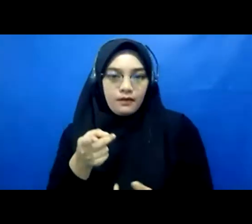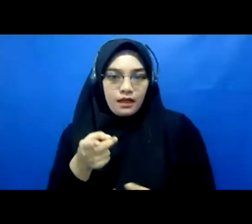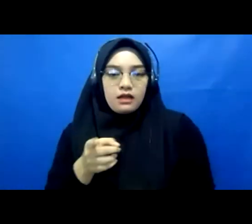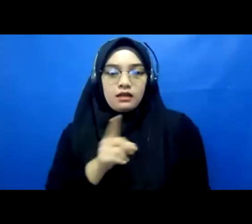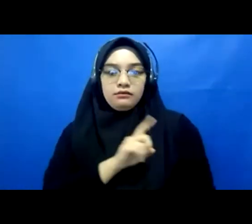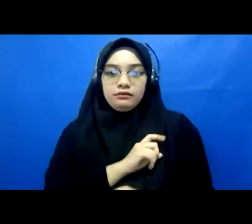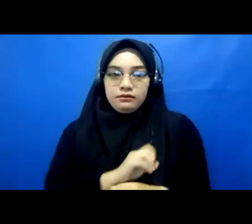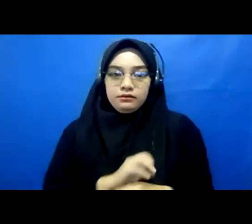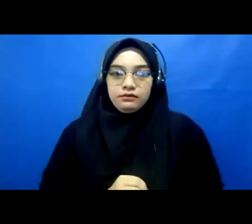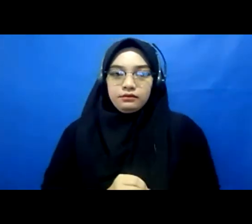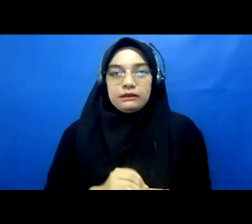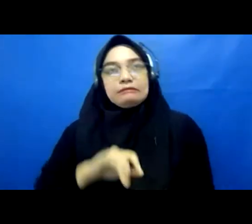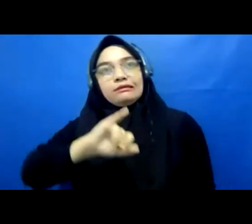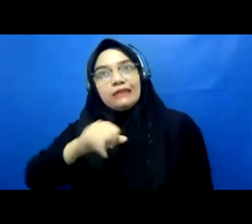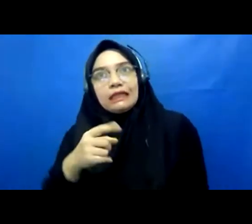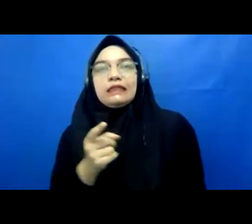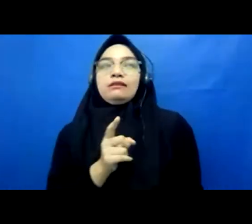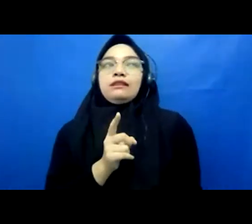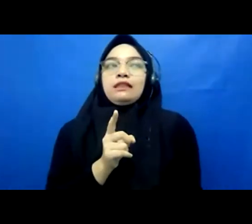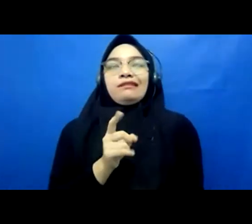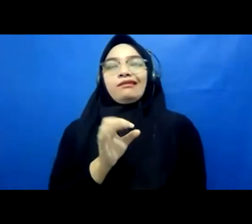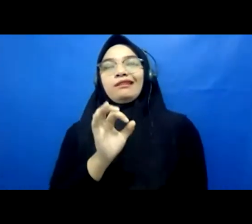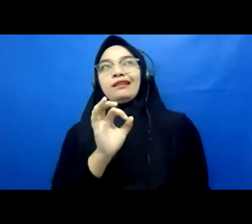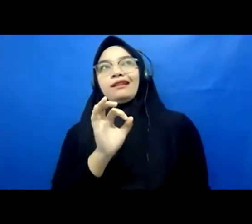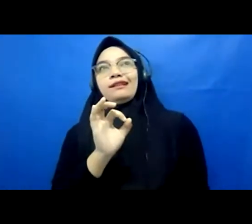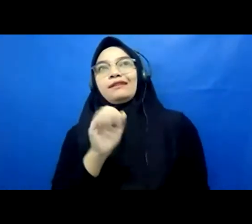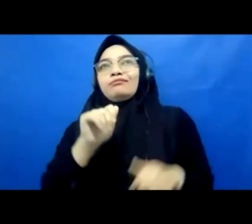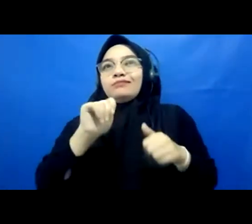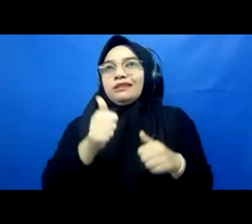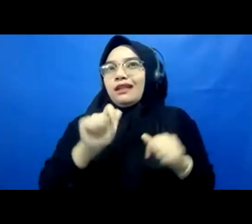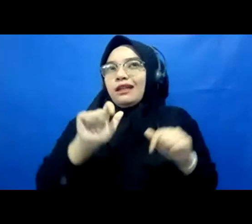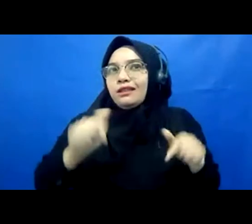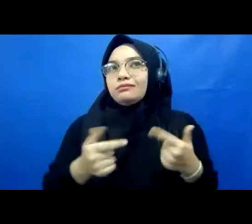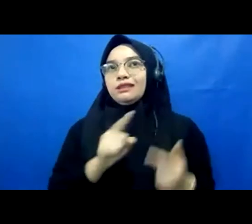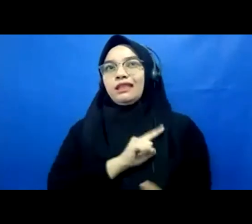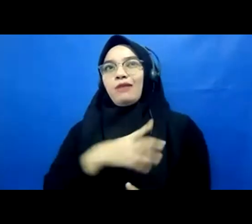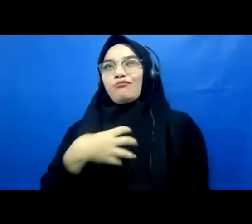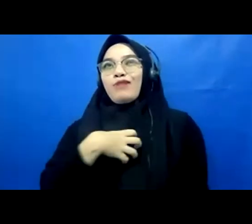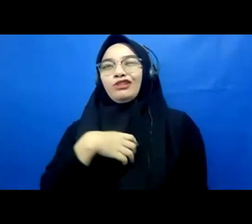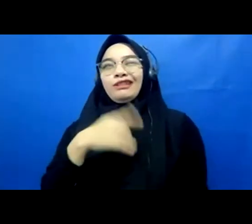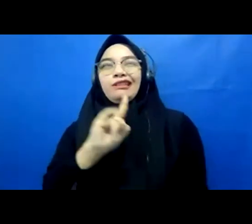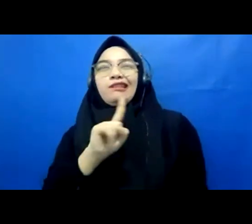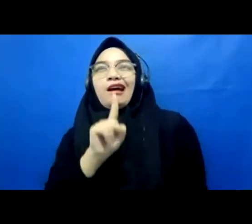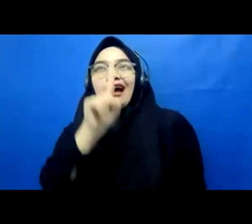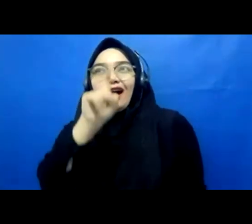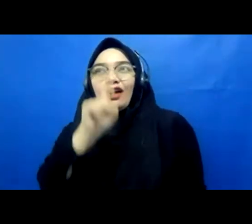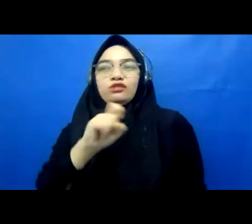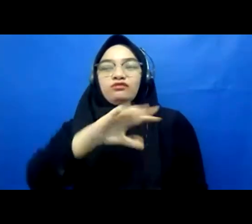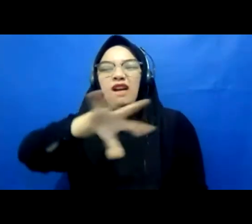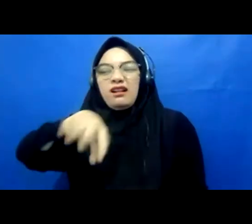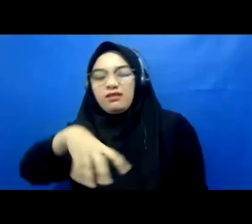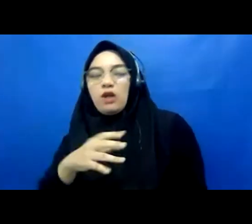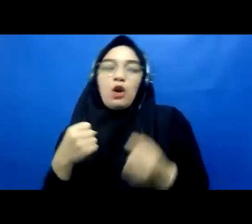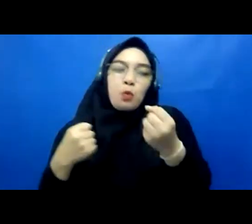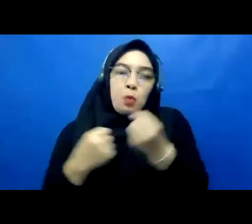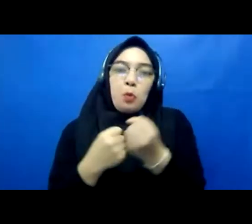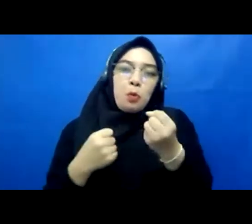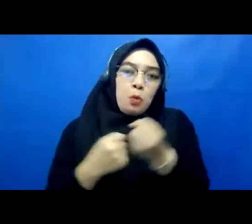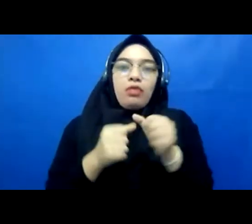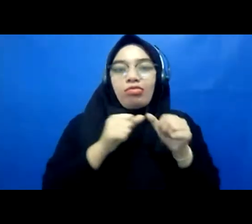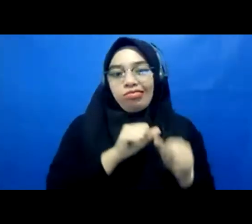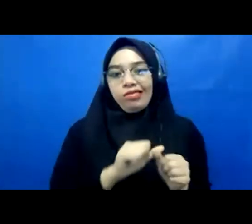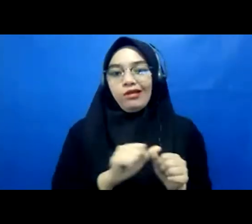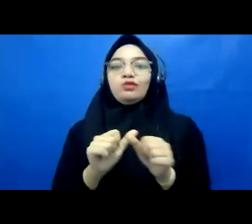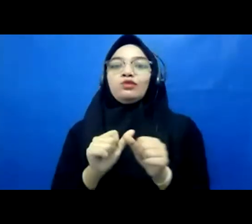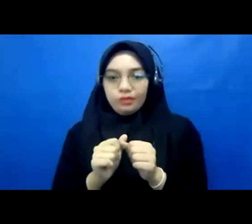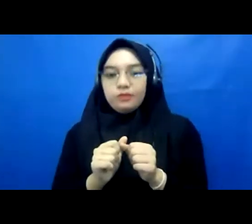need support from the family all the time. That part of our education. Also, we have a community program that responds to the needs